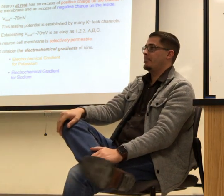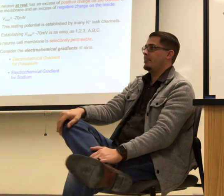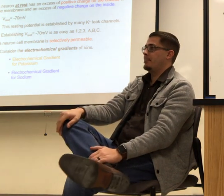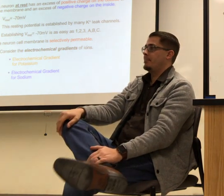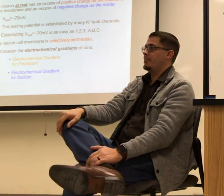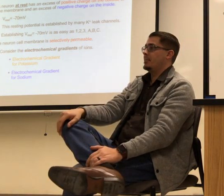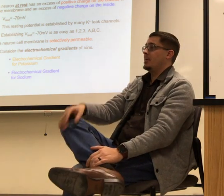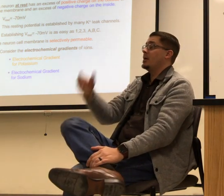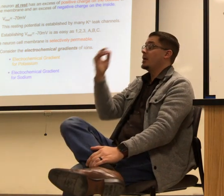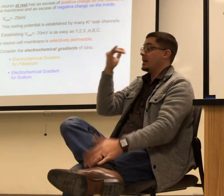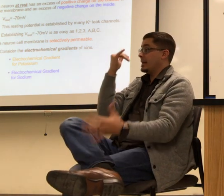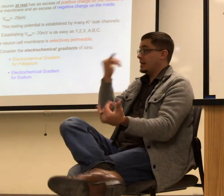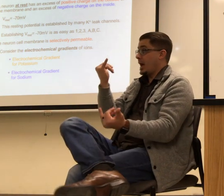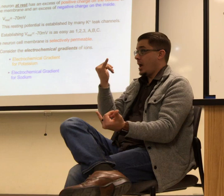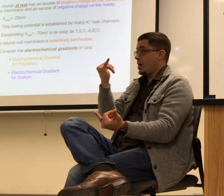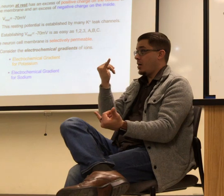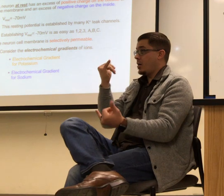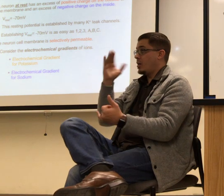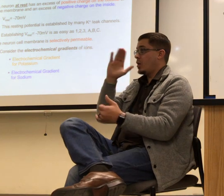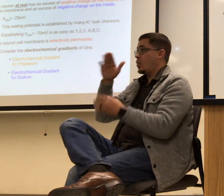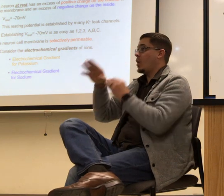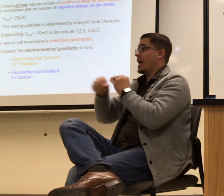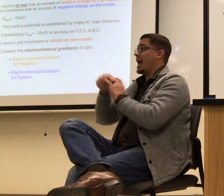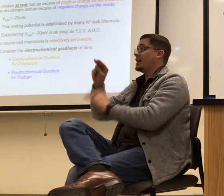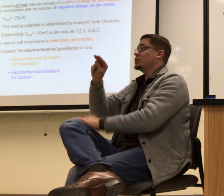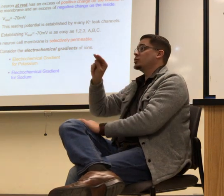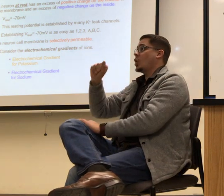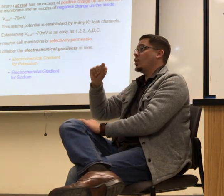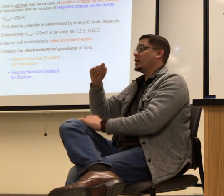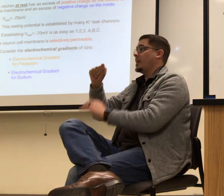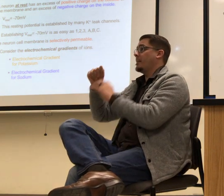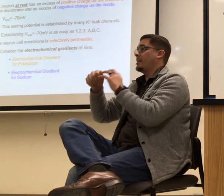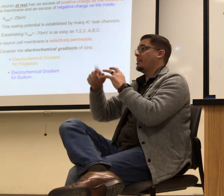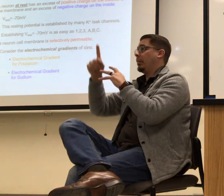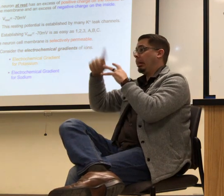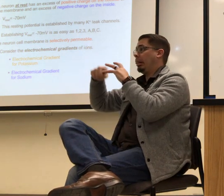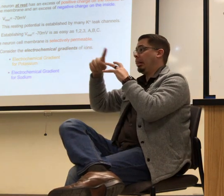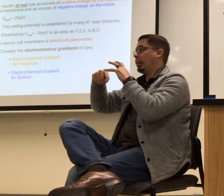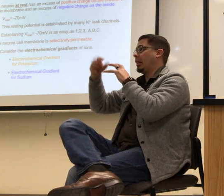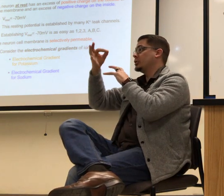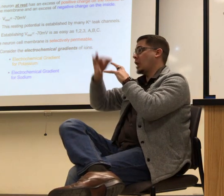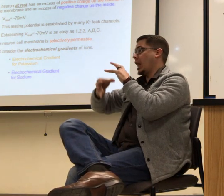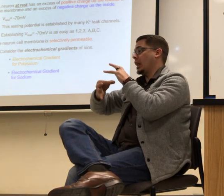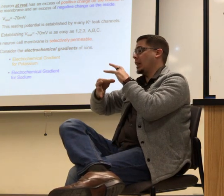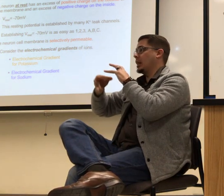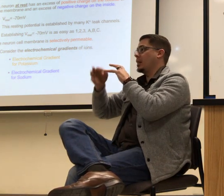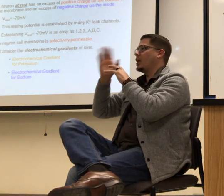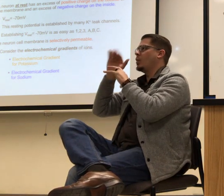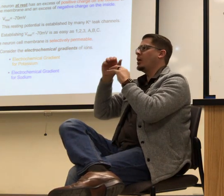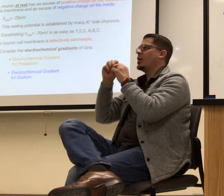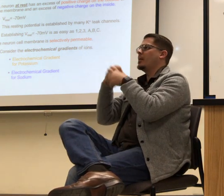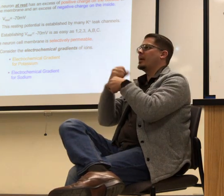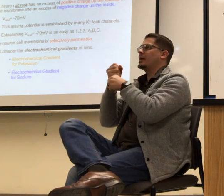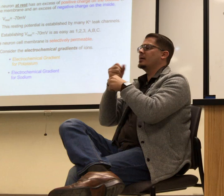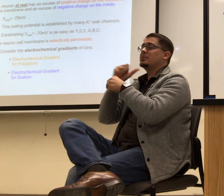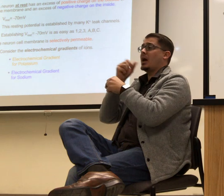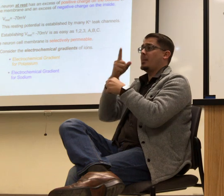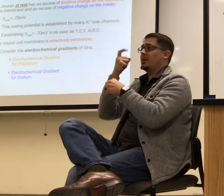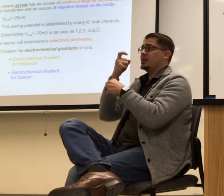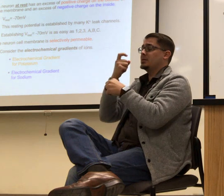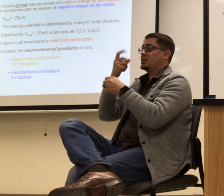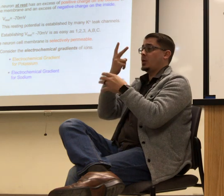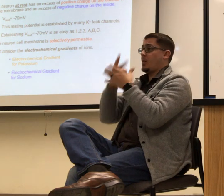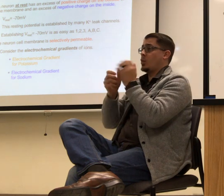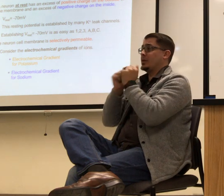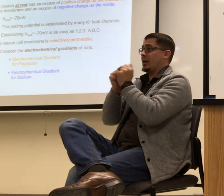Okay, now add the sodium leak channels. It's going to make it, not because they're both